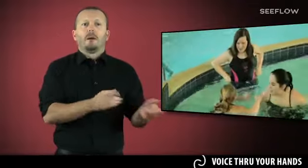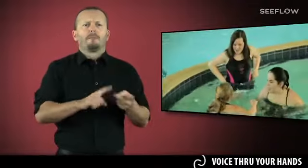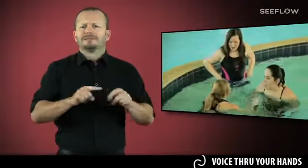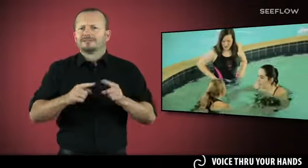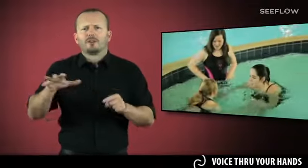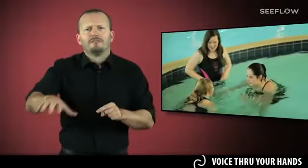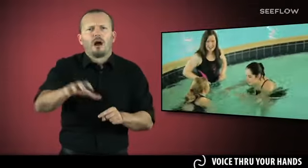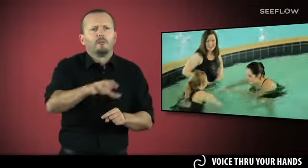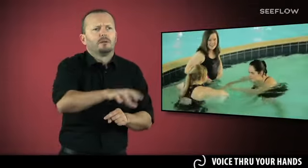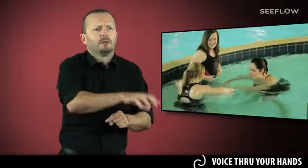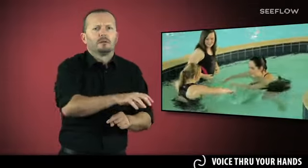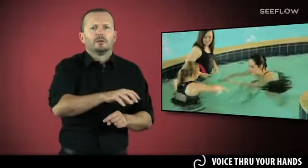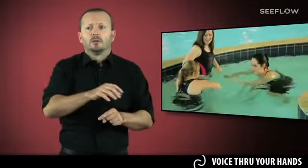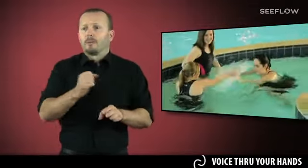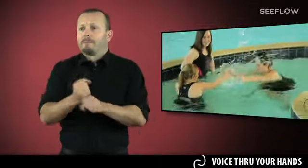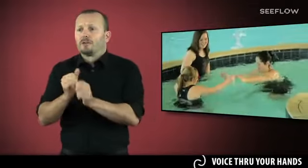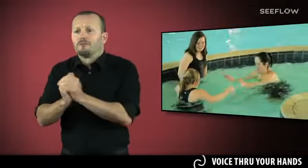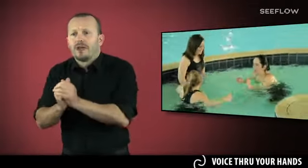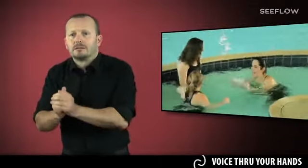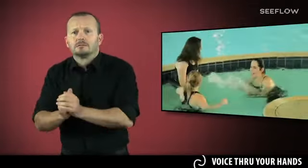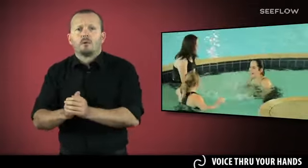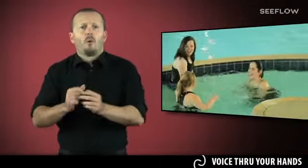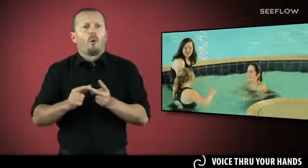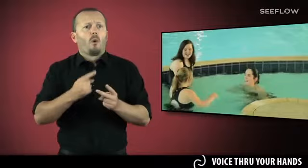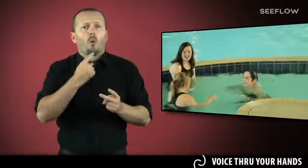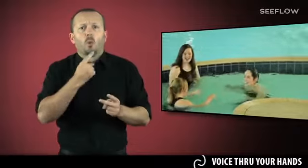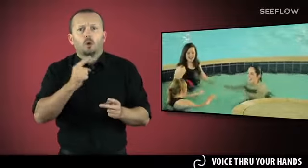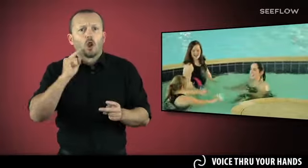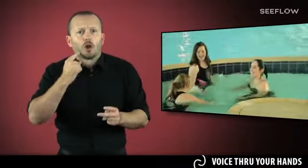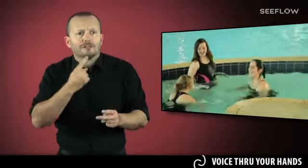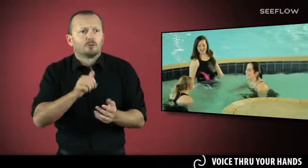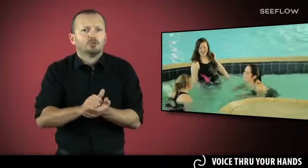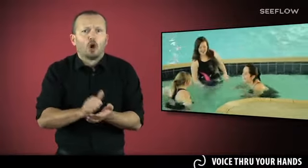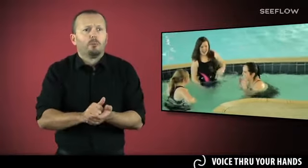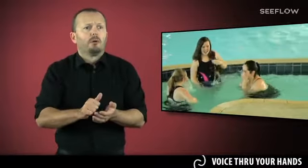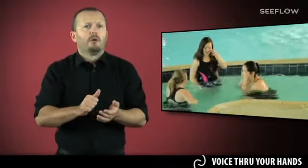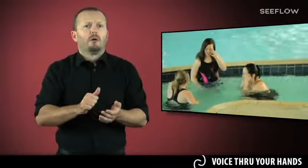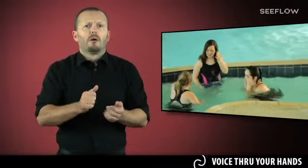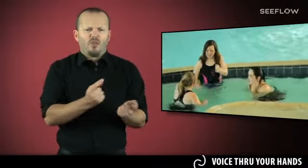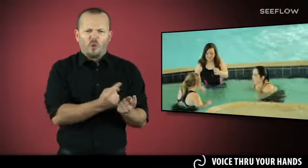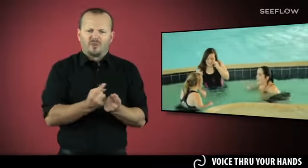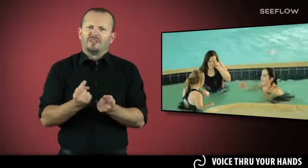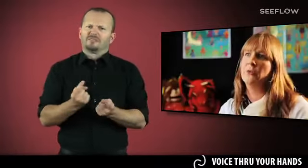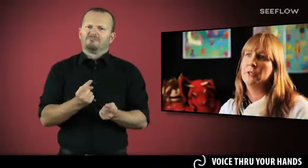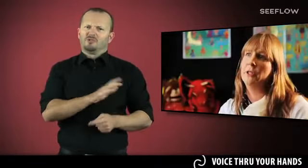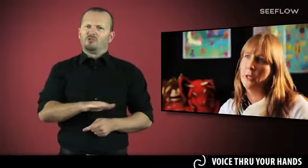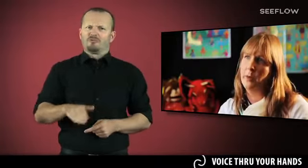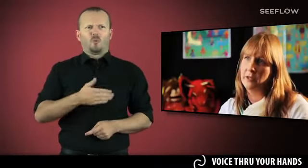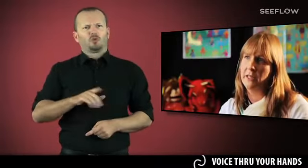own friends, be able to go out and order things from them or buy things from the dairy. All of those things are things that children